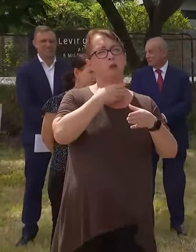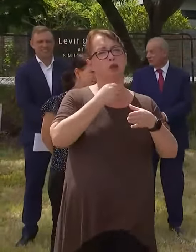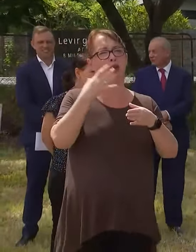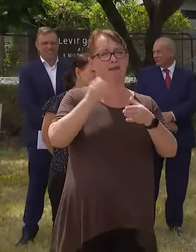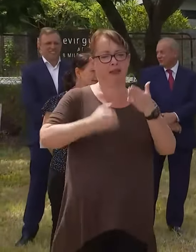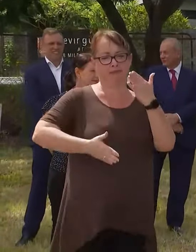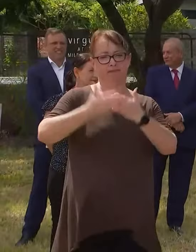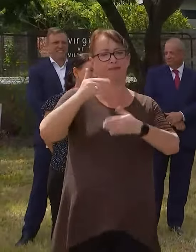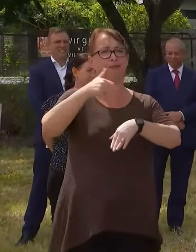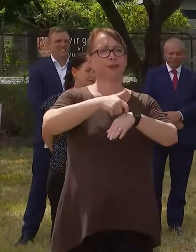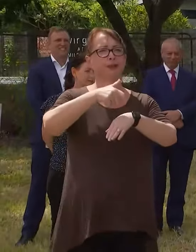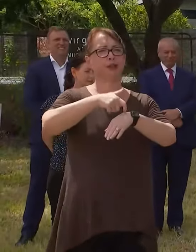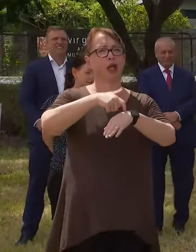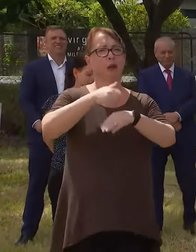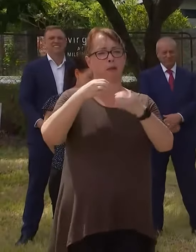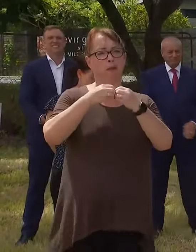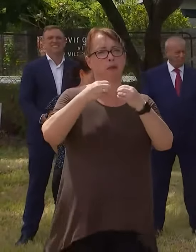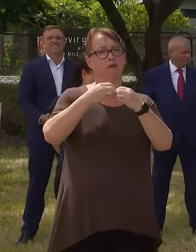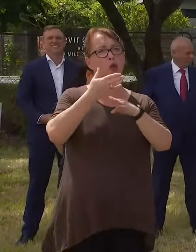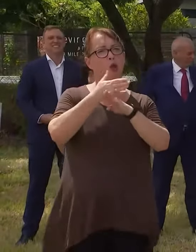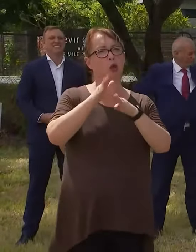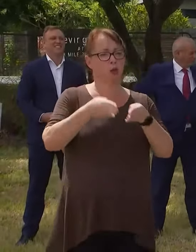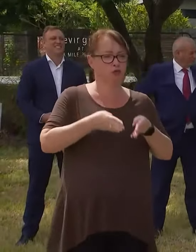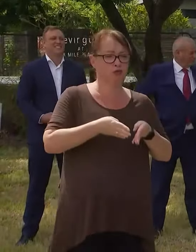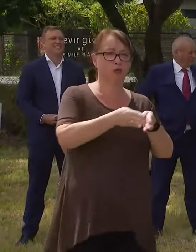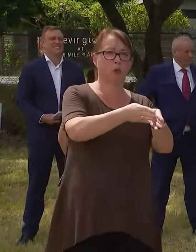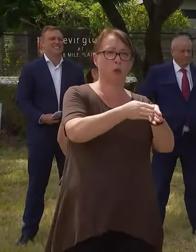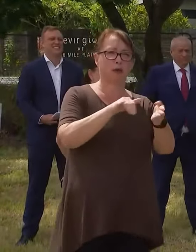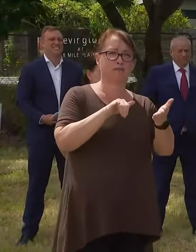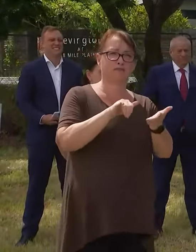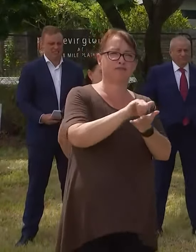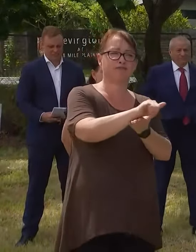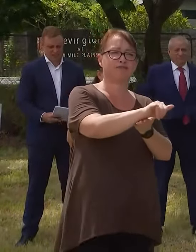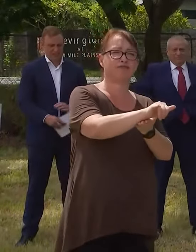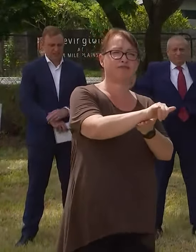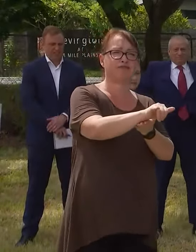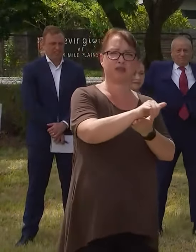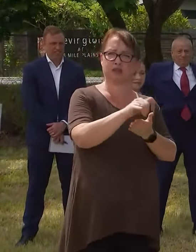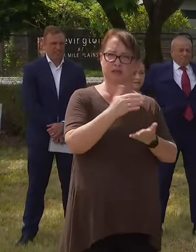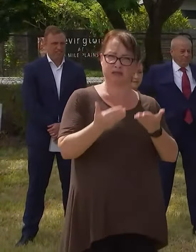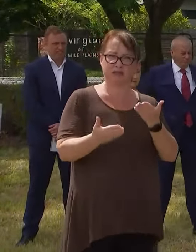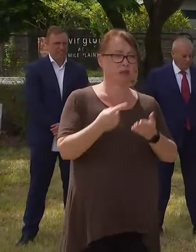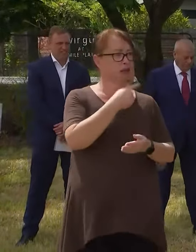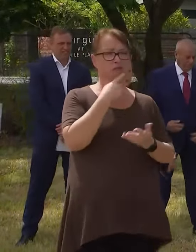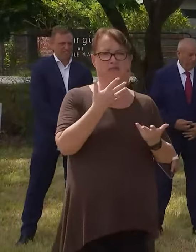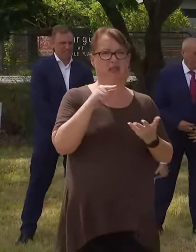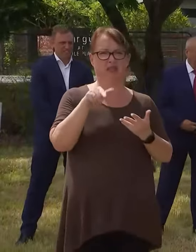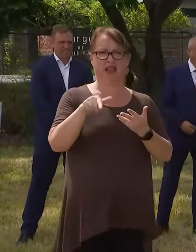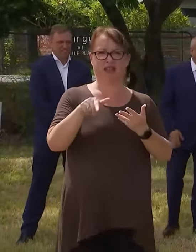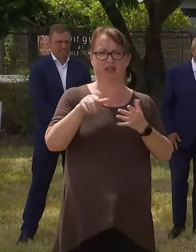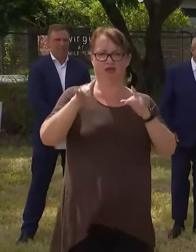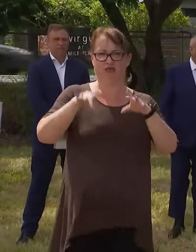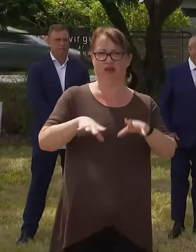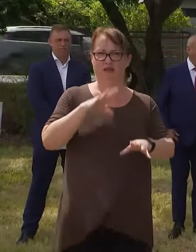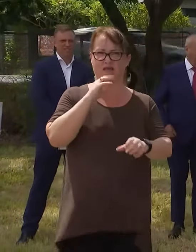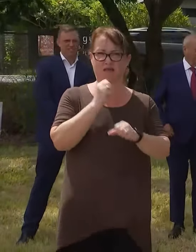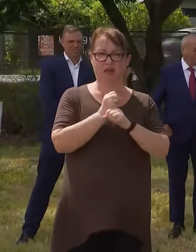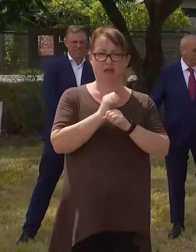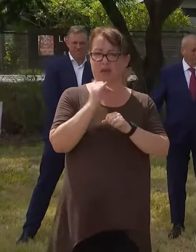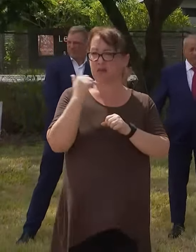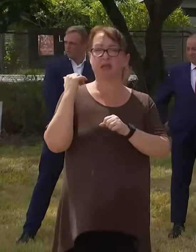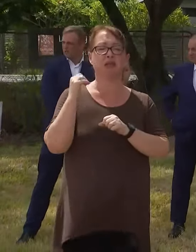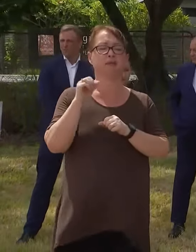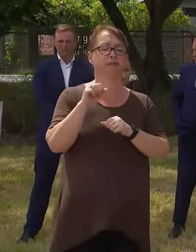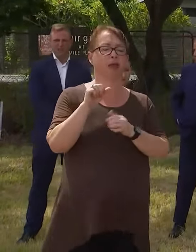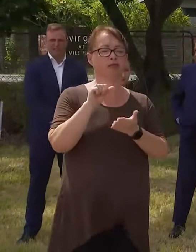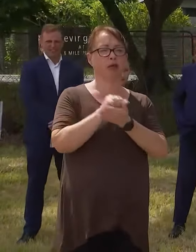Brisbane with the new runway. Are you going to? Is there any leeway? My understanding, that's a matter for the federal government. The DP might be more aware.